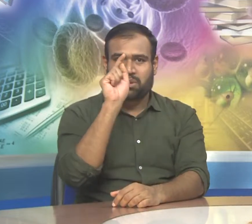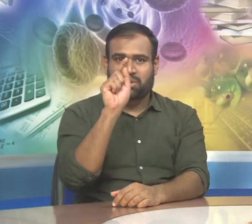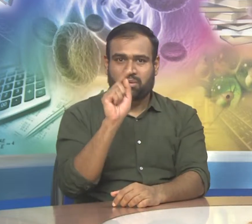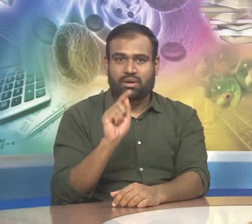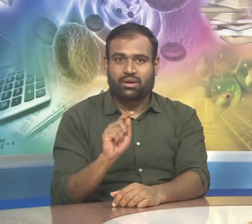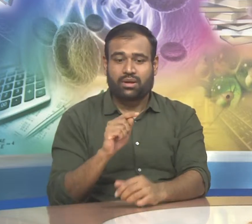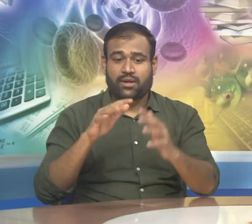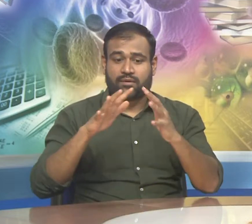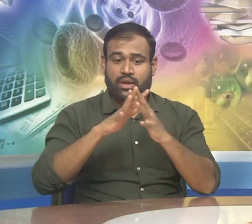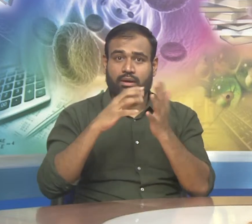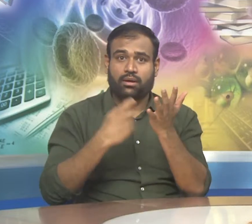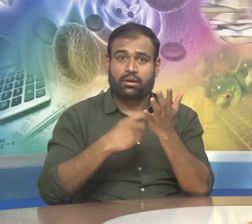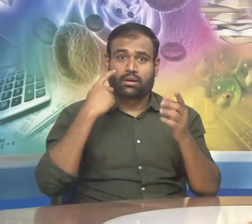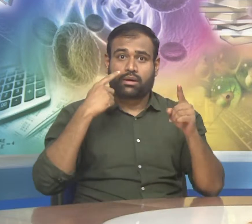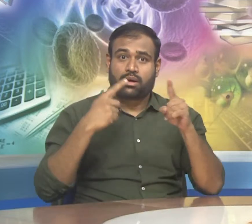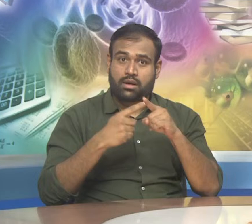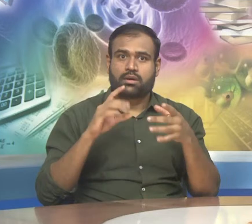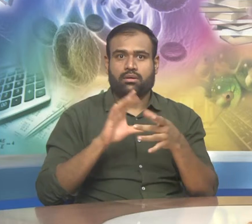You can see the points.